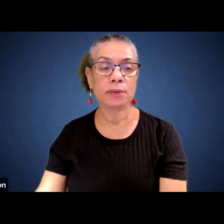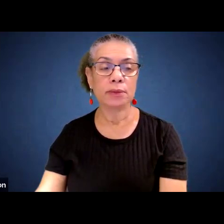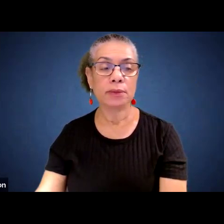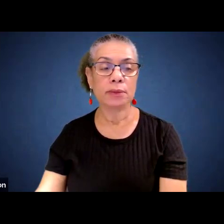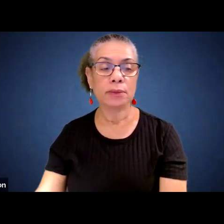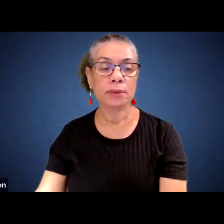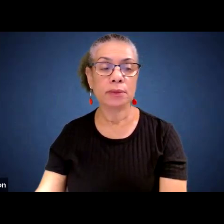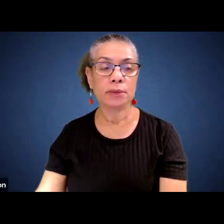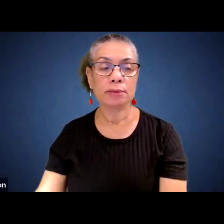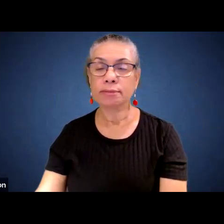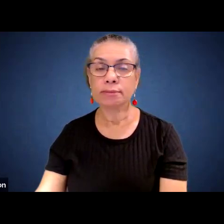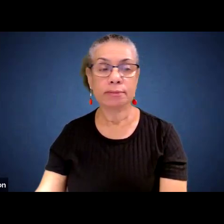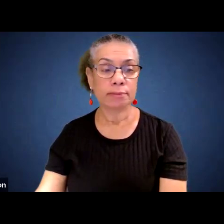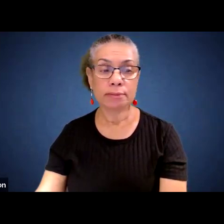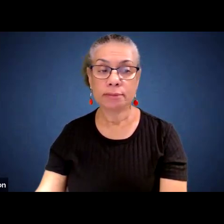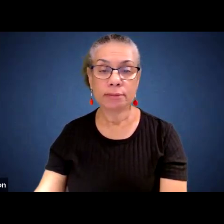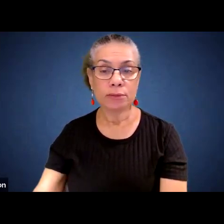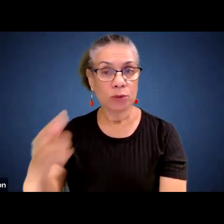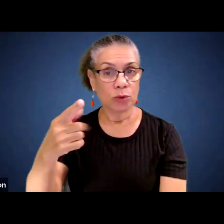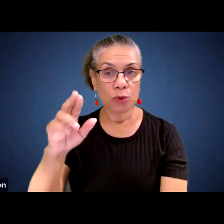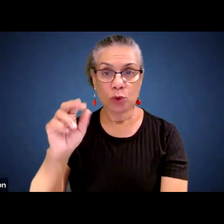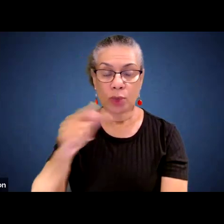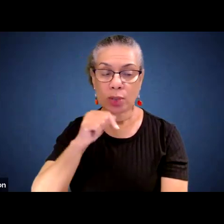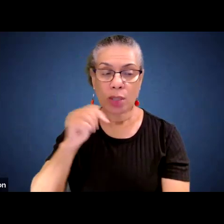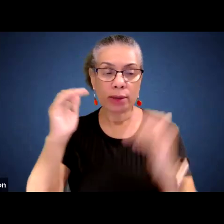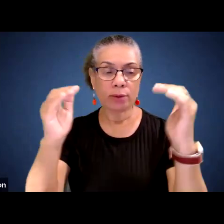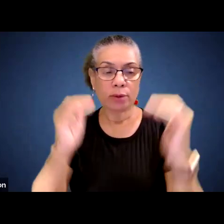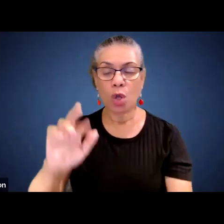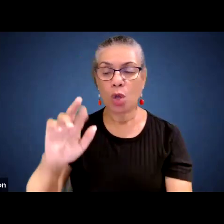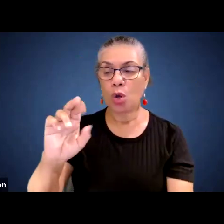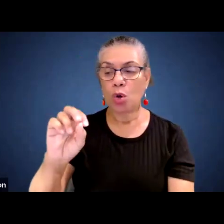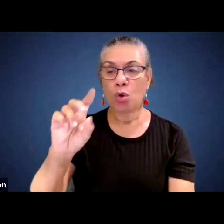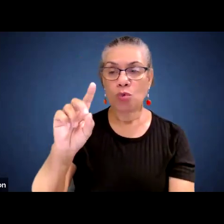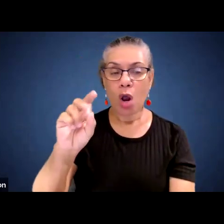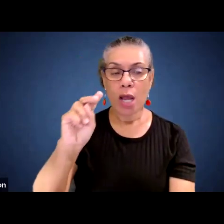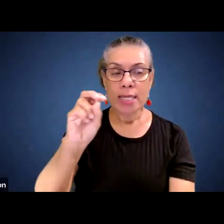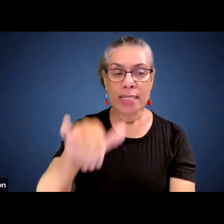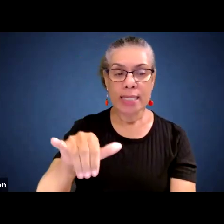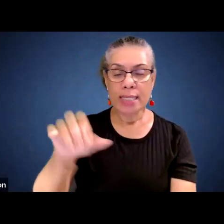He's not in the meeting either. Rodney Singleton.